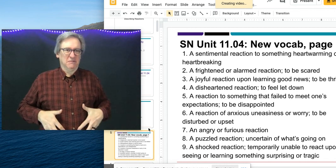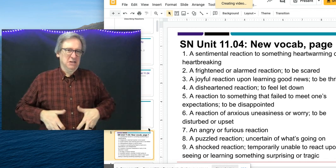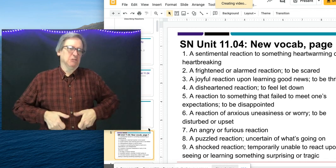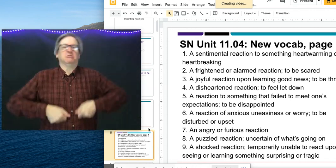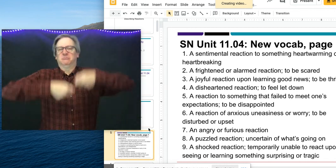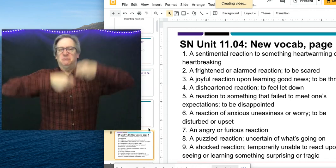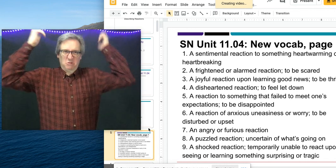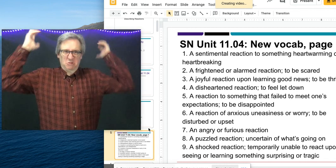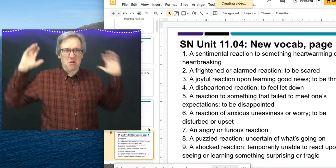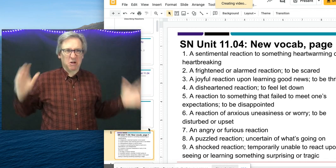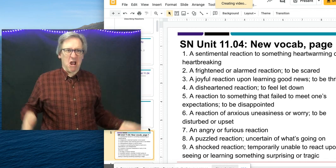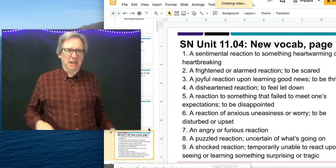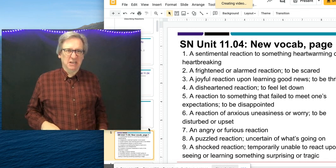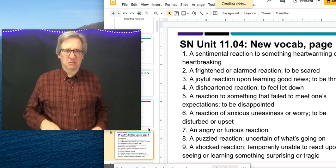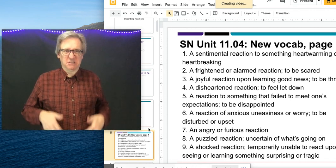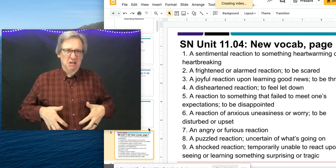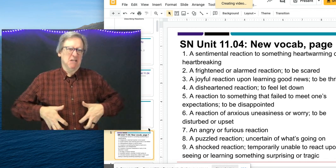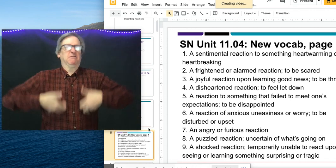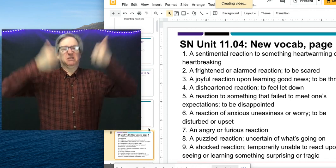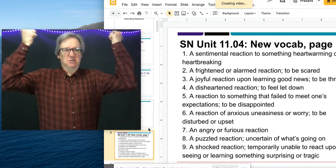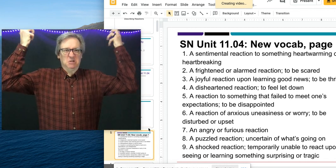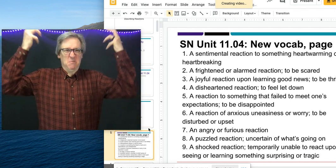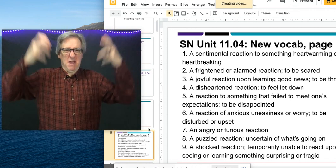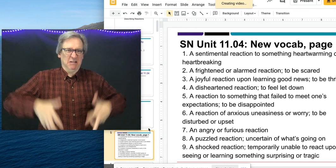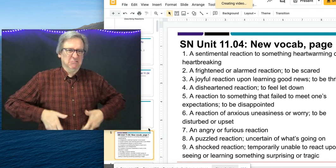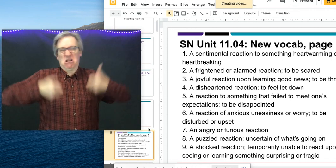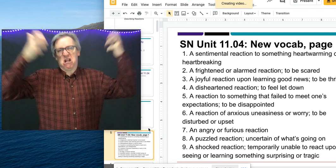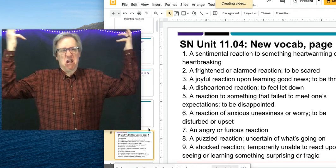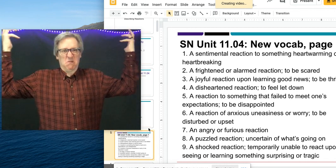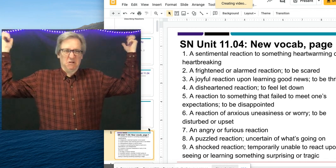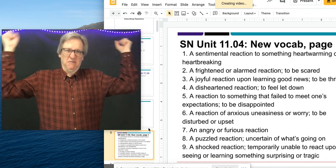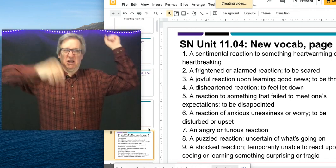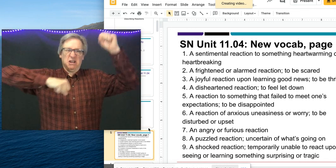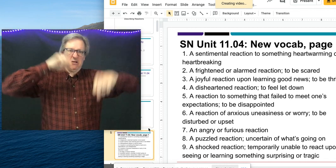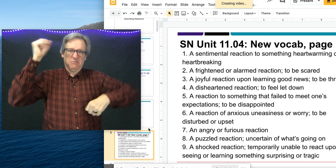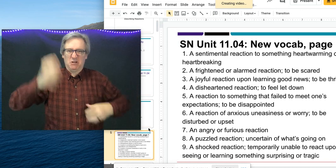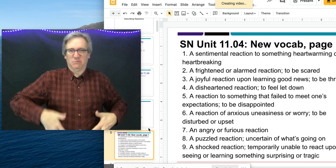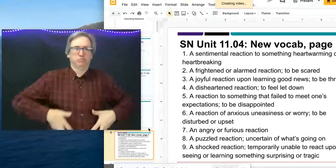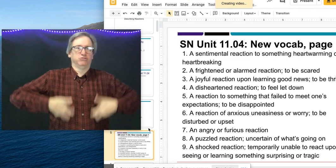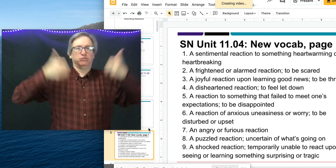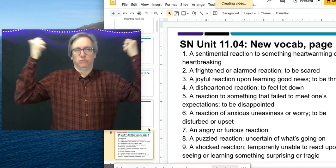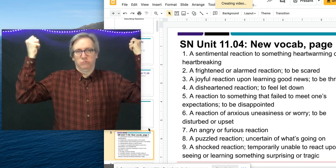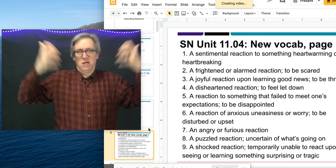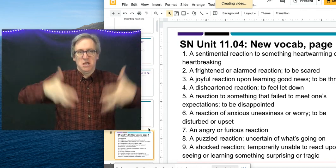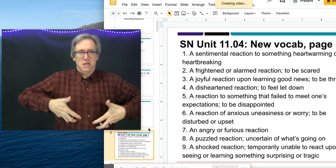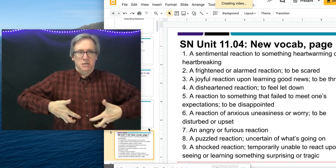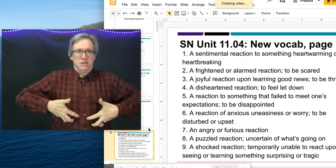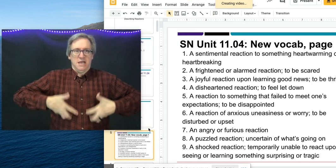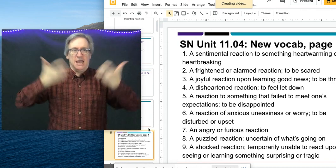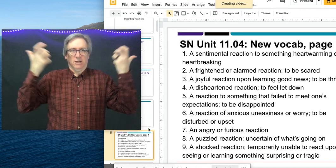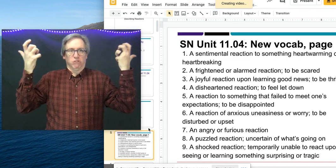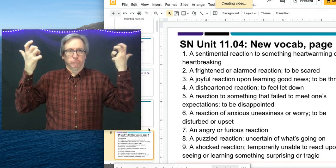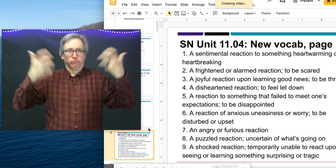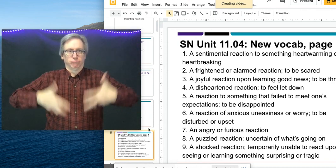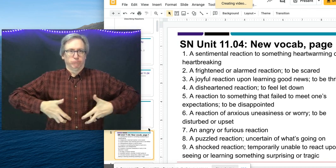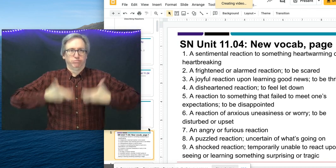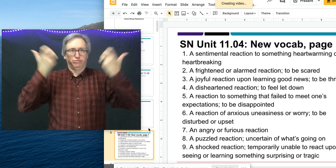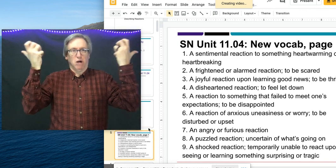kind of like you're throwing your hockey jersey off because you're so mad. I'm going to fight now. Right?